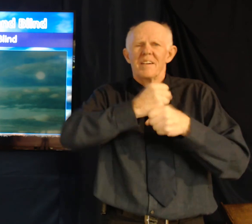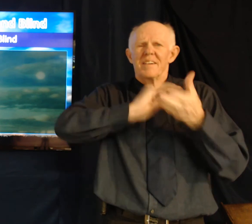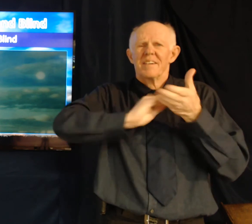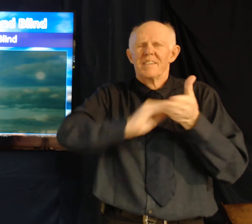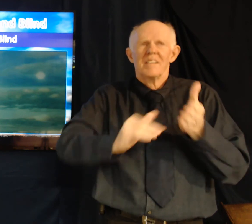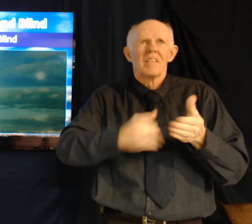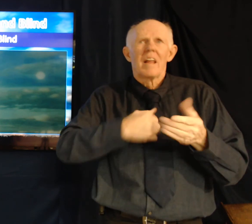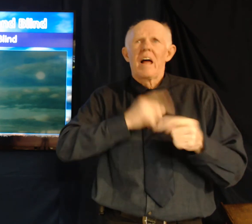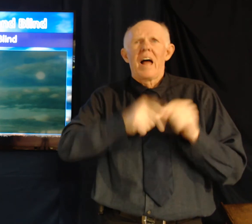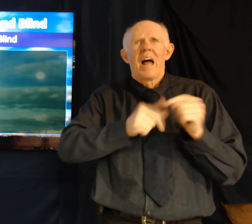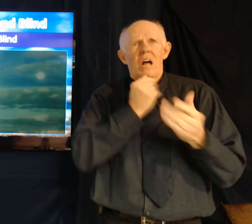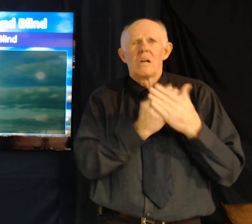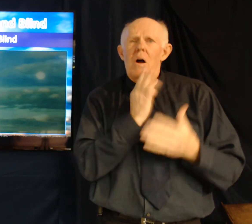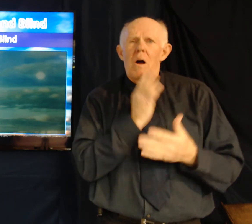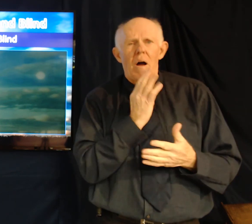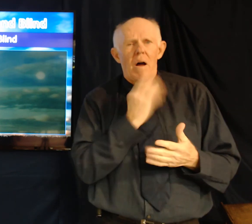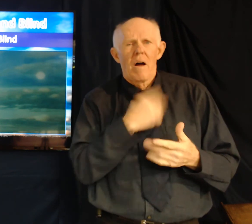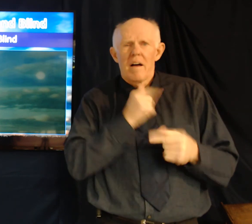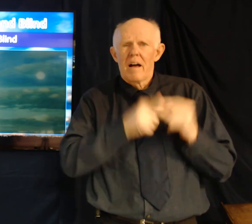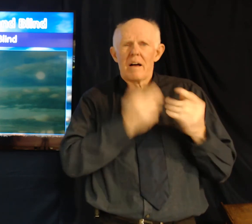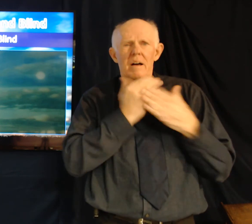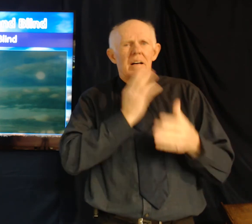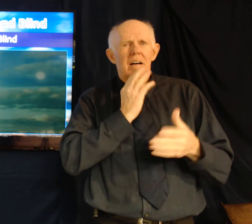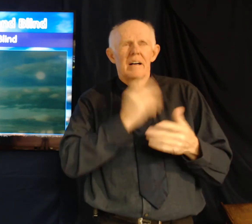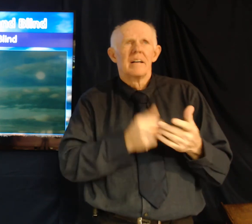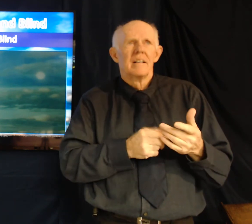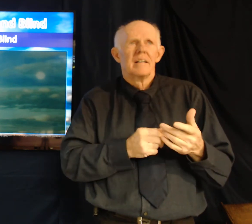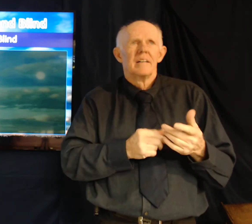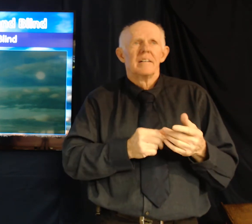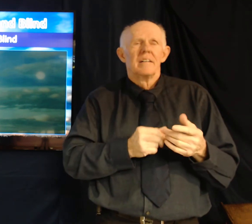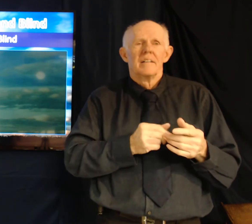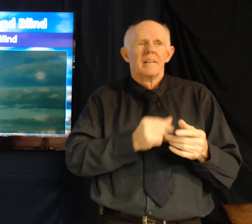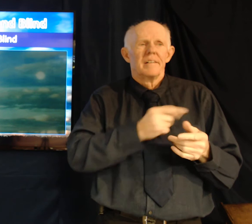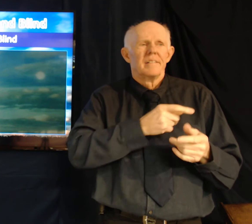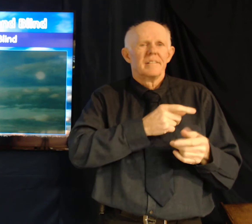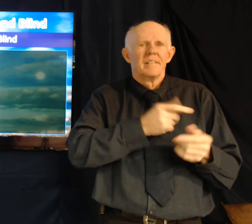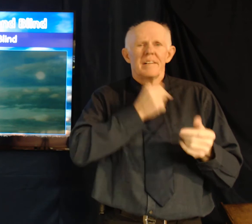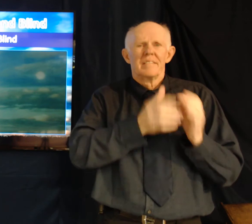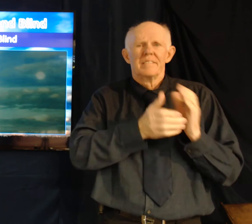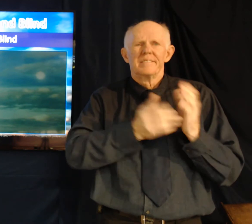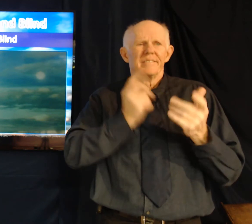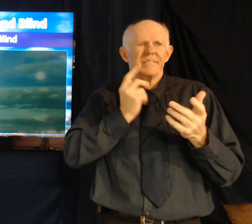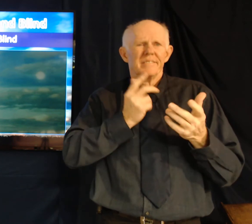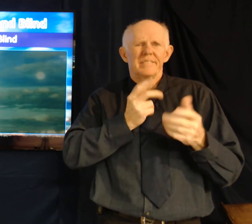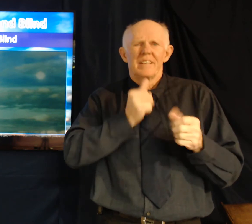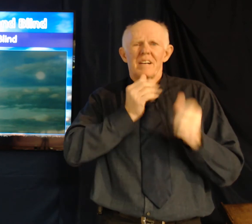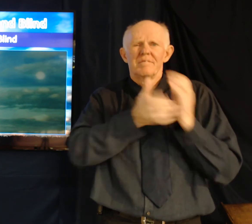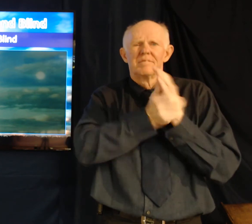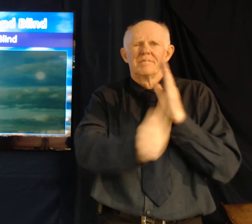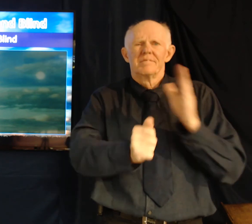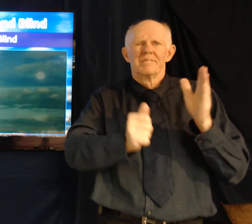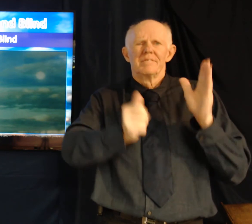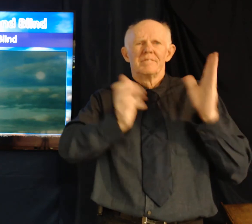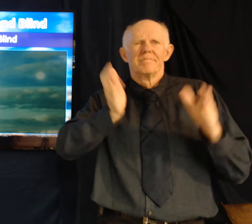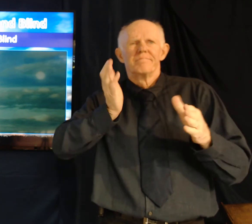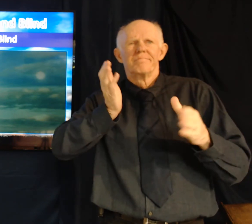And Moses gave many excuses that he couldn't talk, that he